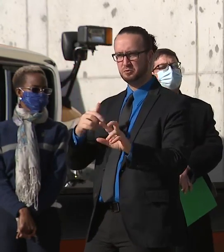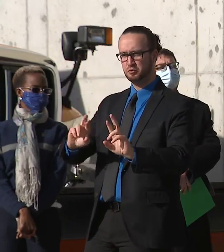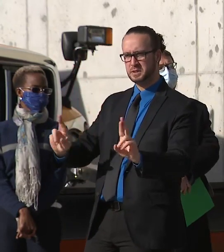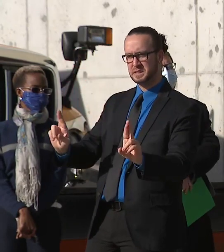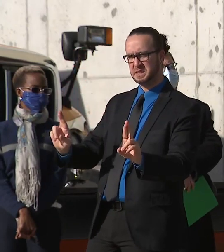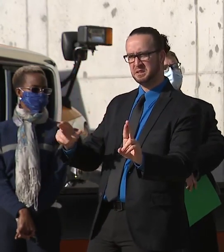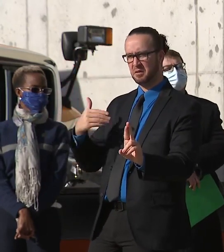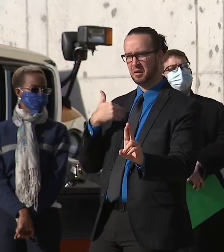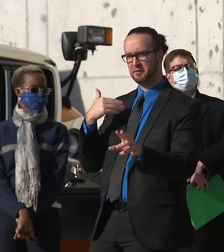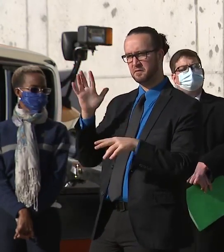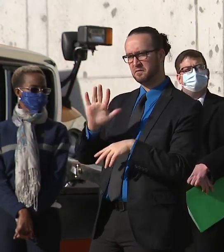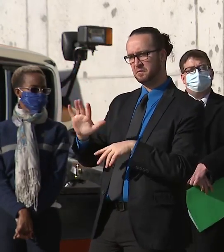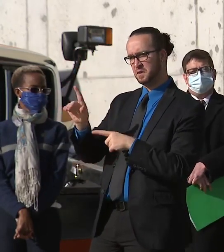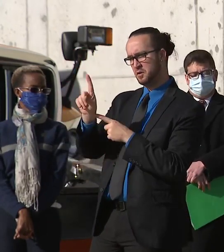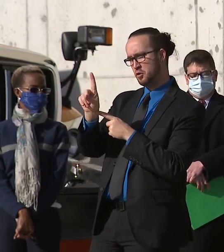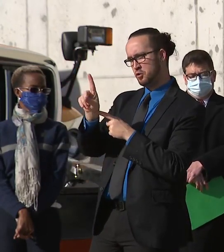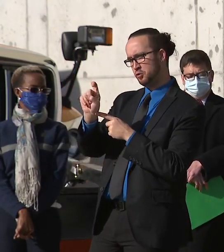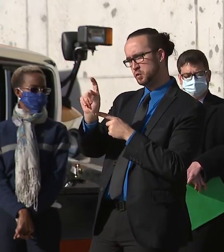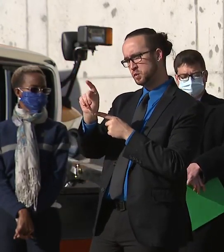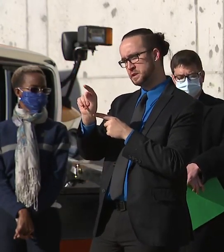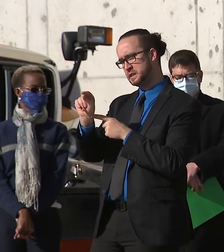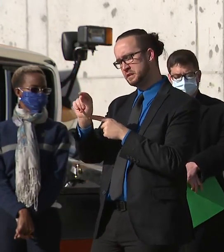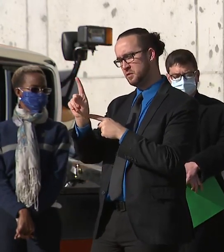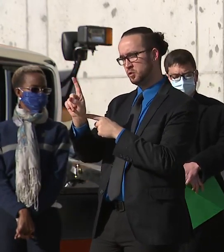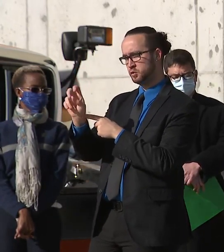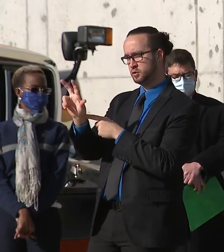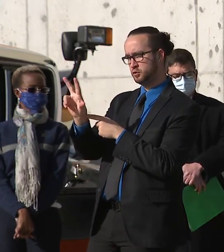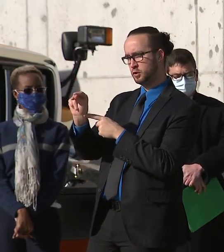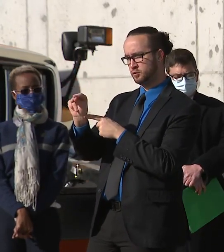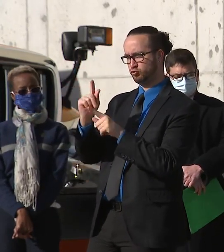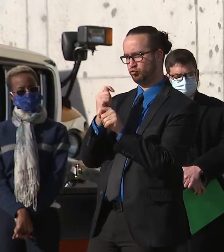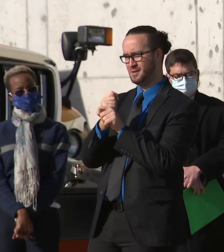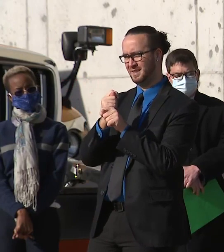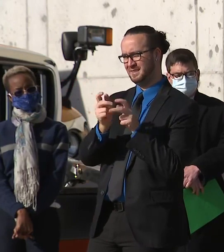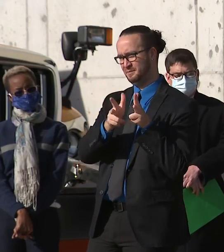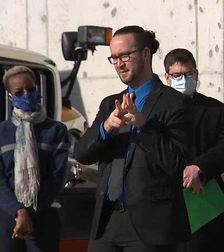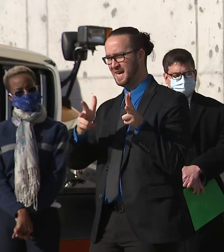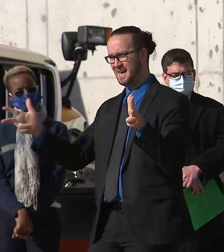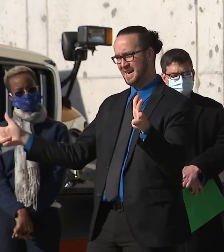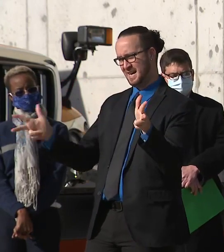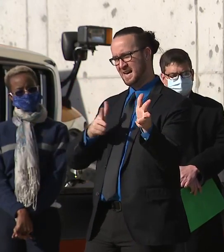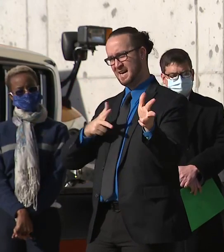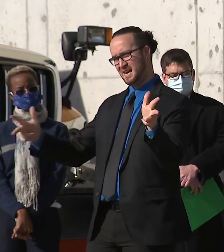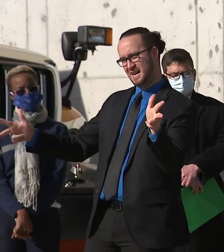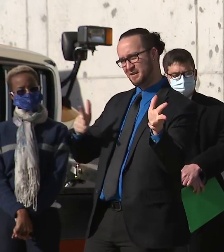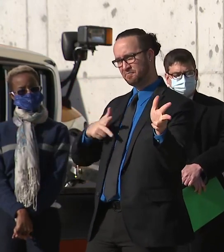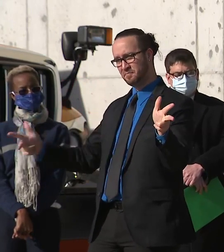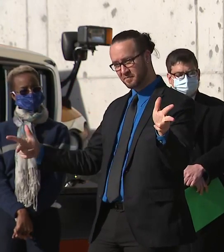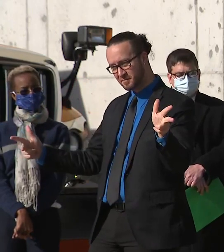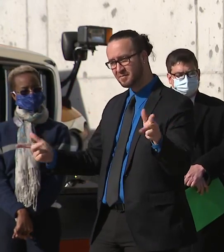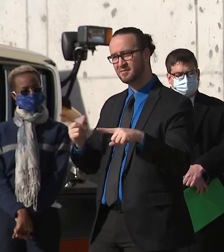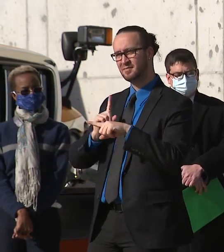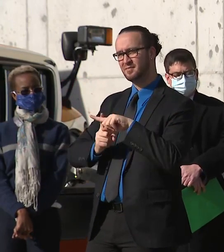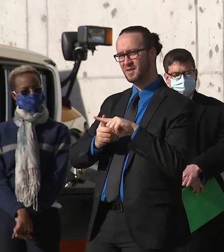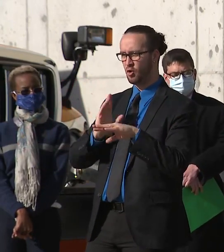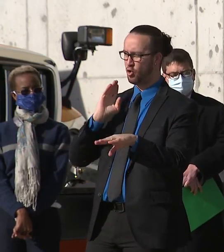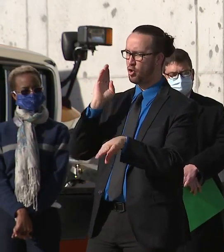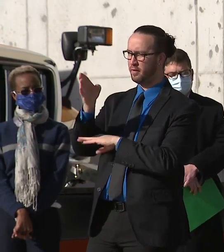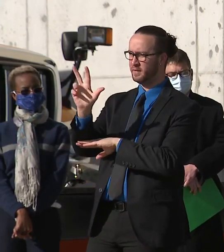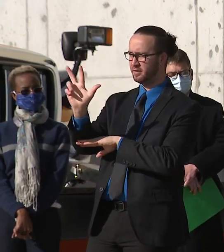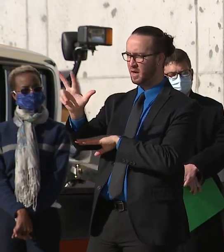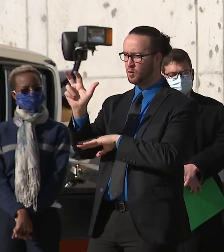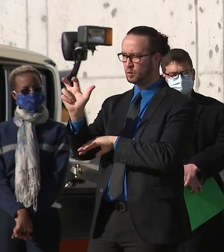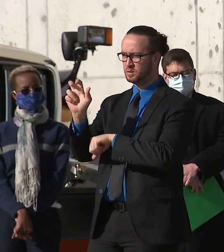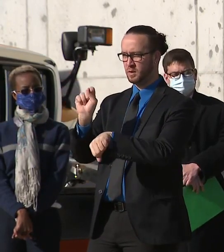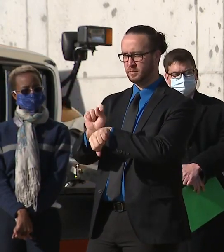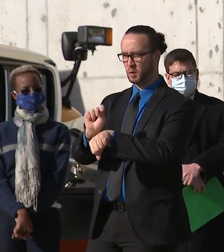trucks on the road, plus over 300 contractor trucks. So we've called everyone in, and we've added some extra contractor